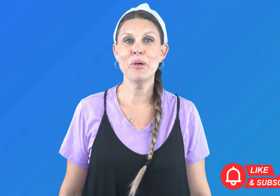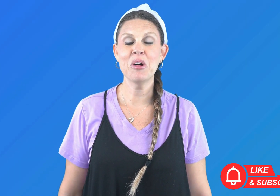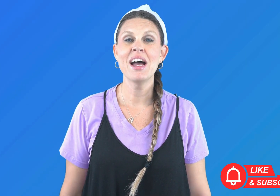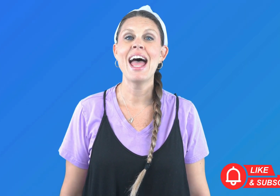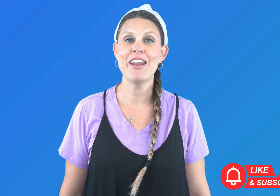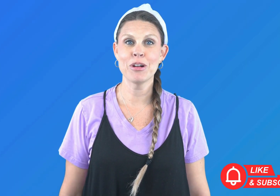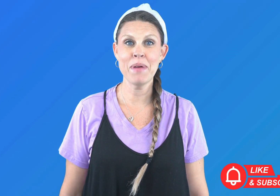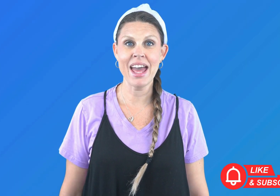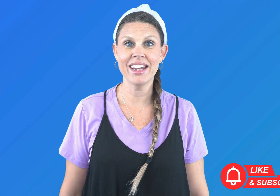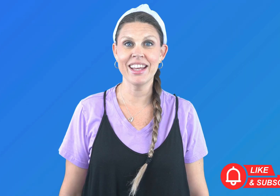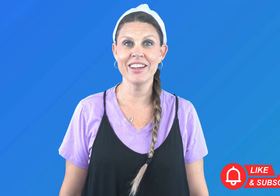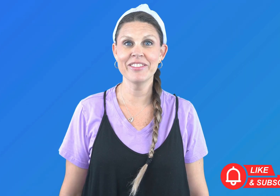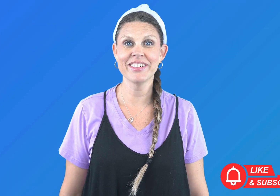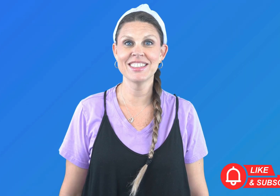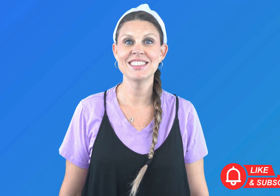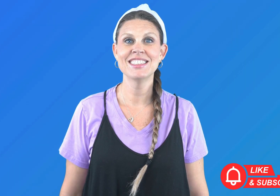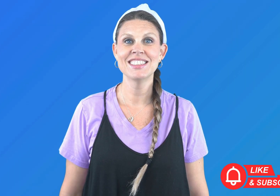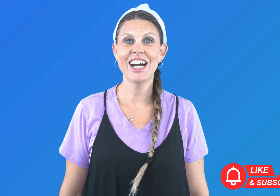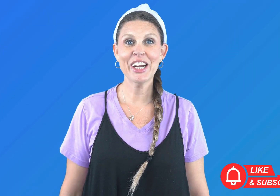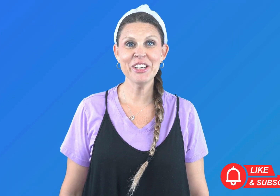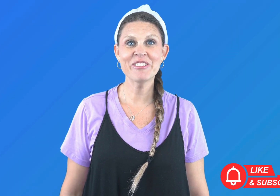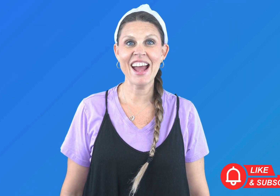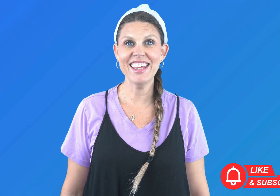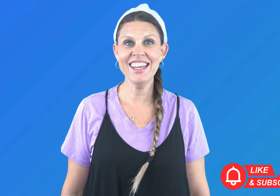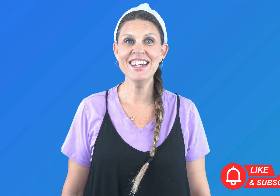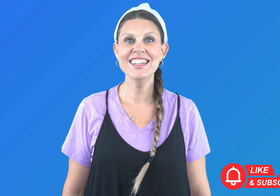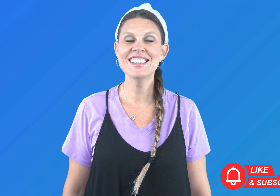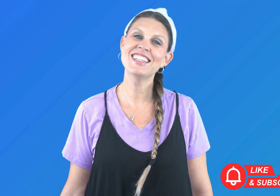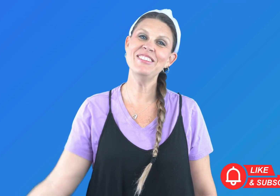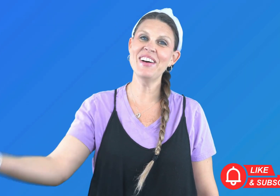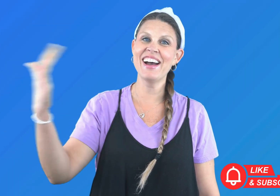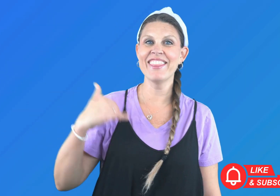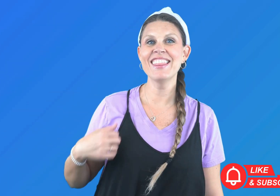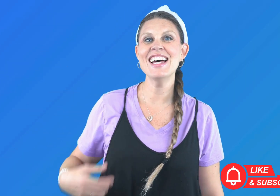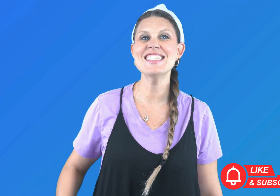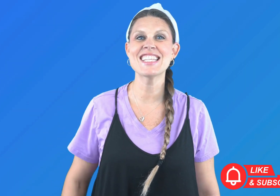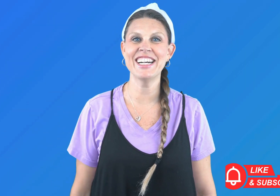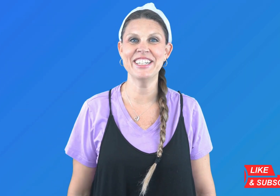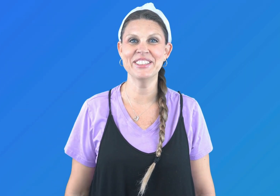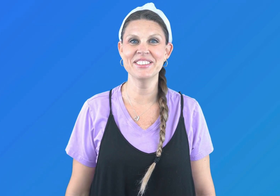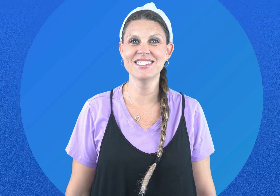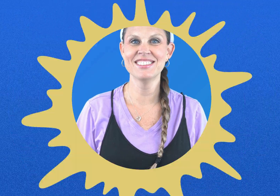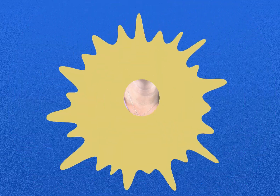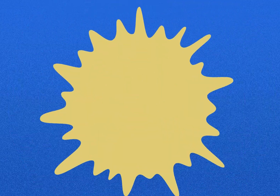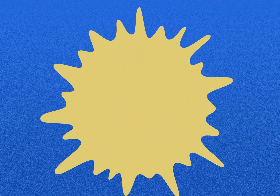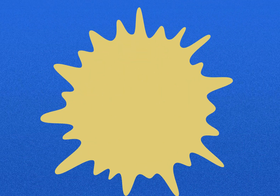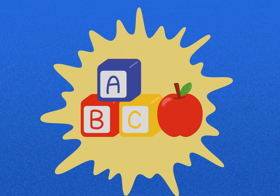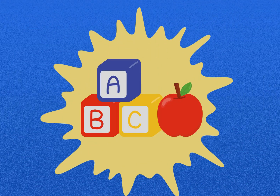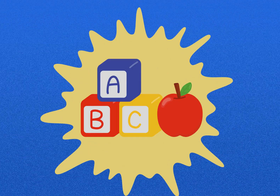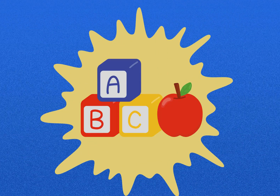simple, and repetitive. Are you ready? Come on, let's go.